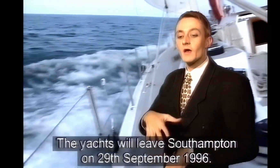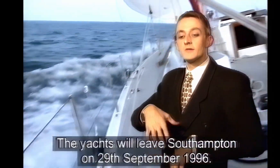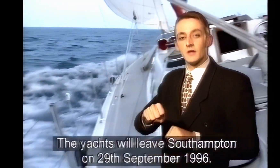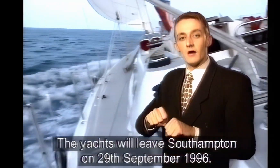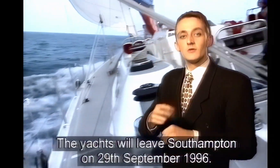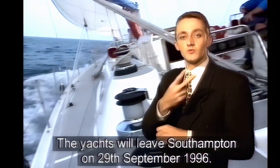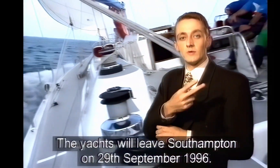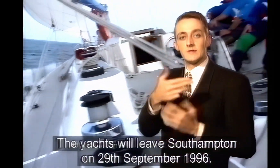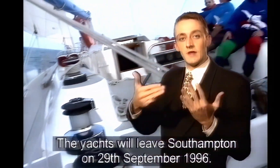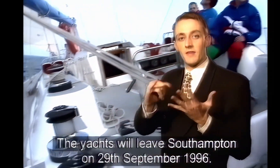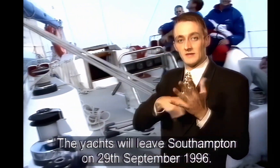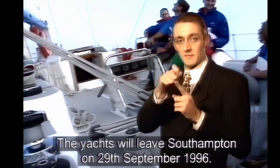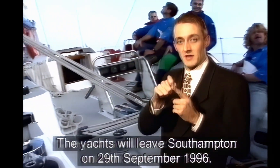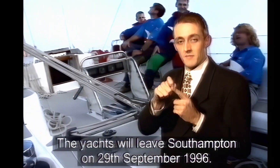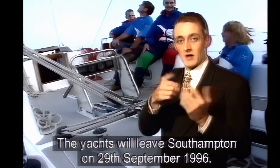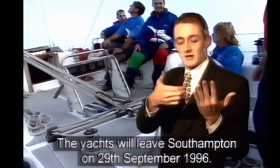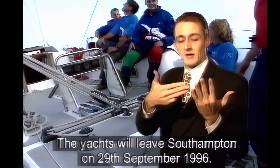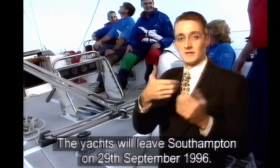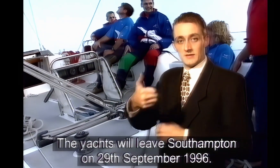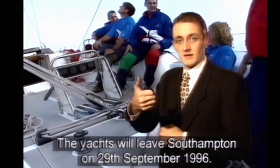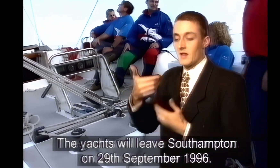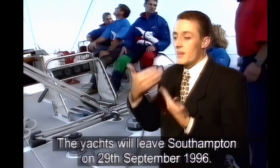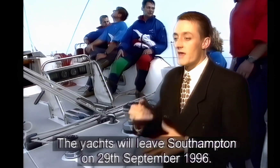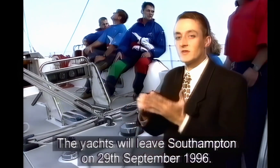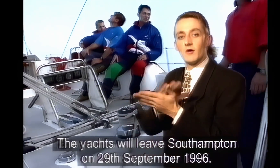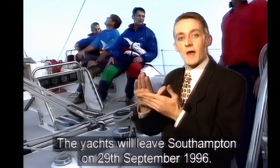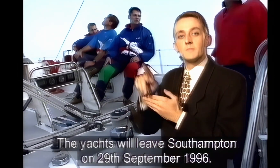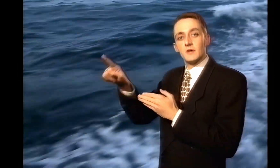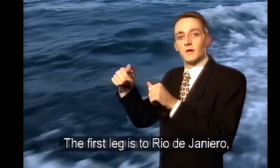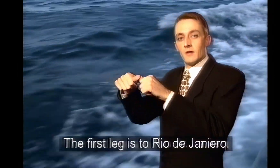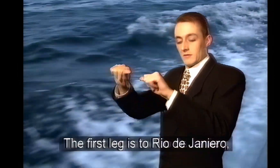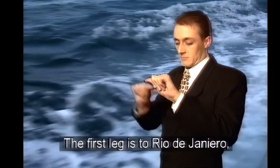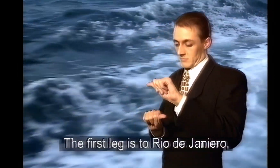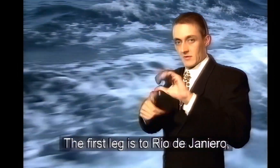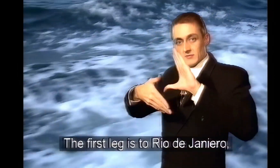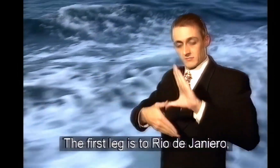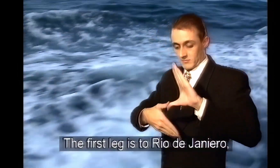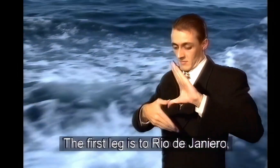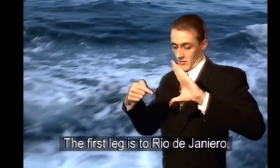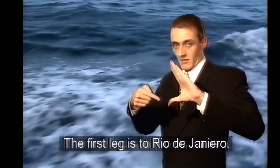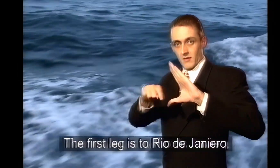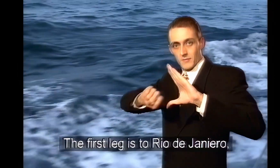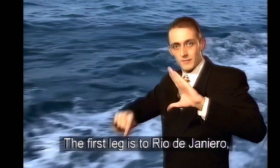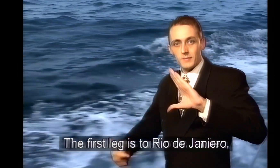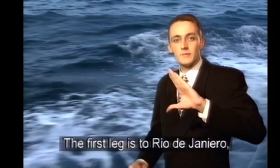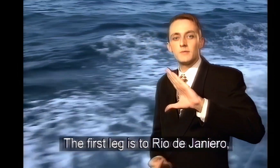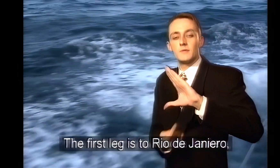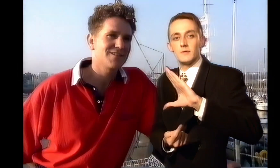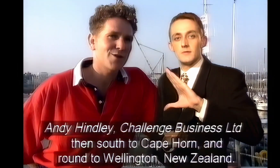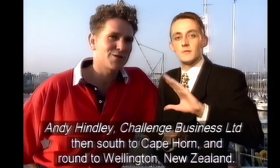The yachts will leave Southampton on the 29th of September in '96, and the first leg is down to Rio de Janeiro. Then they head on south to Cape Horn, go along the